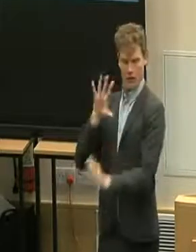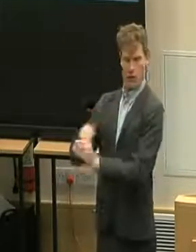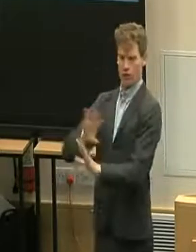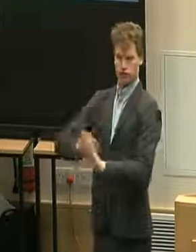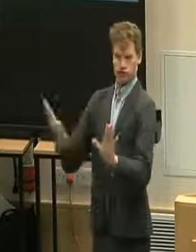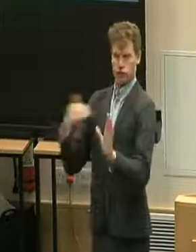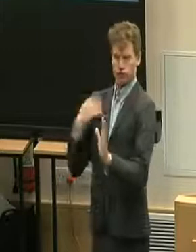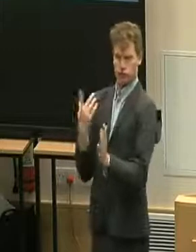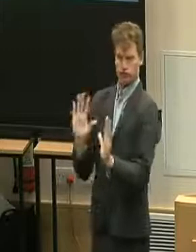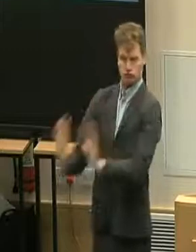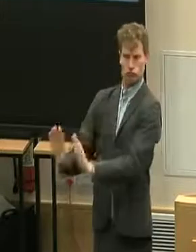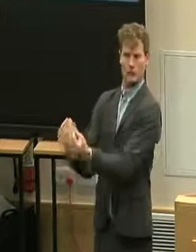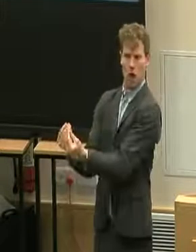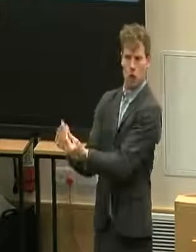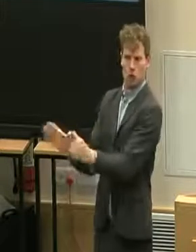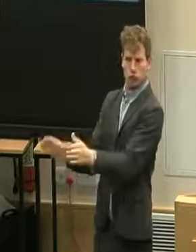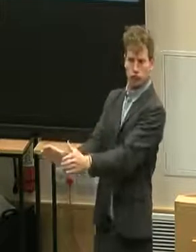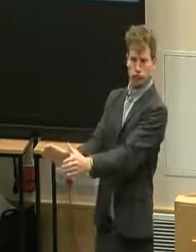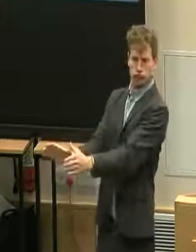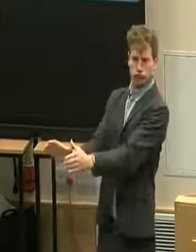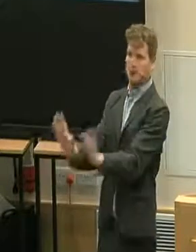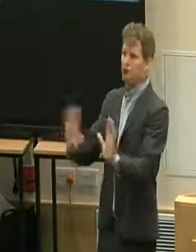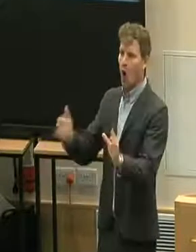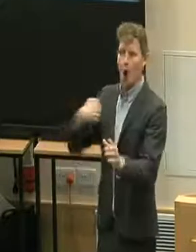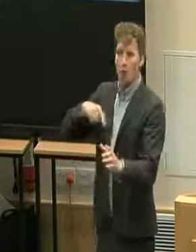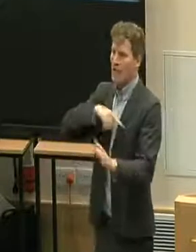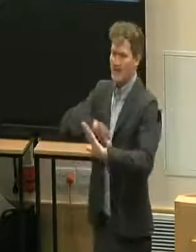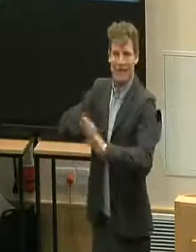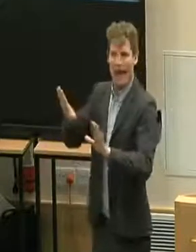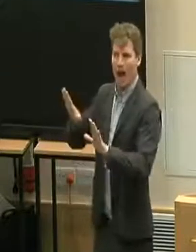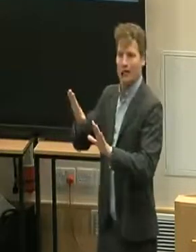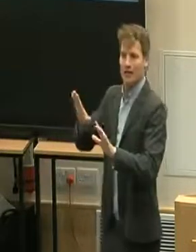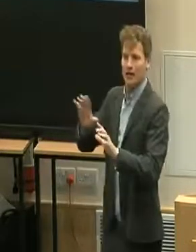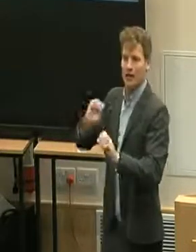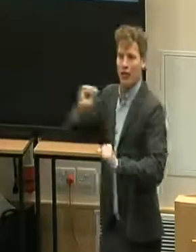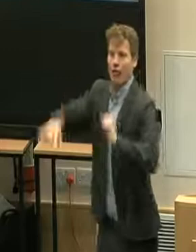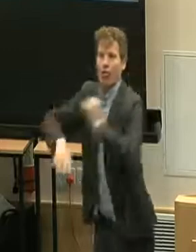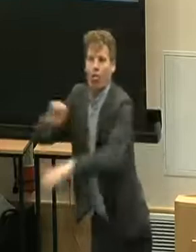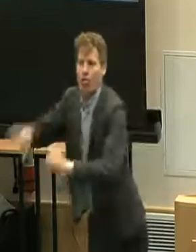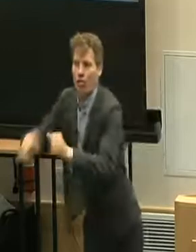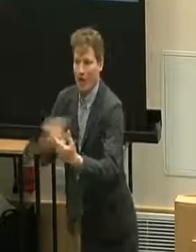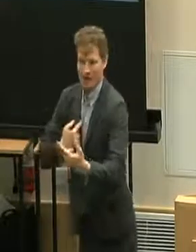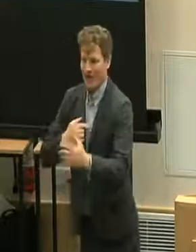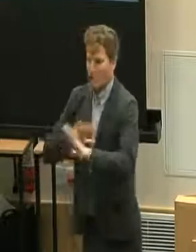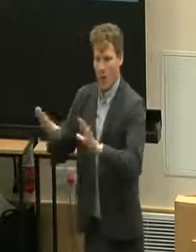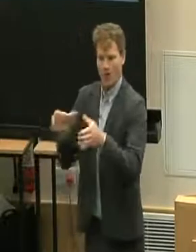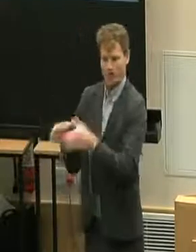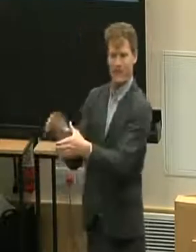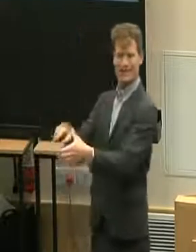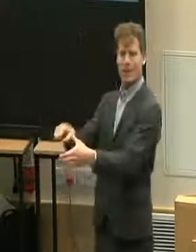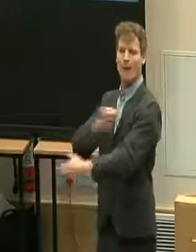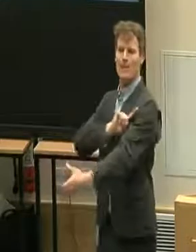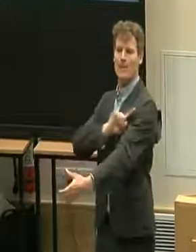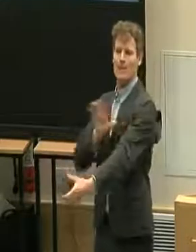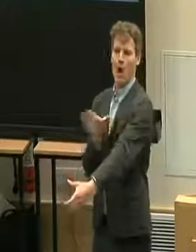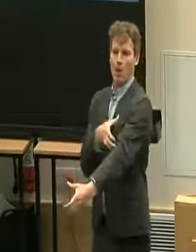issue underlying it is not values, not morality, it's power. What you need to do is seize the